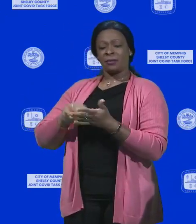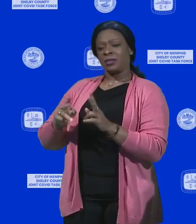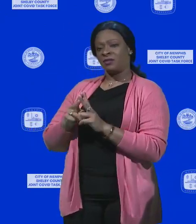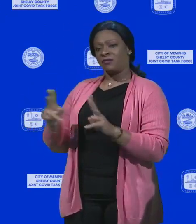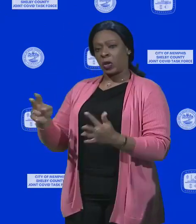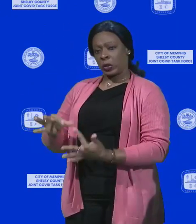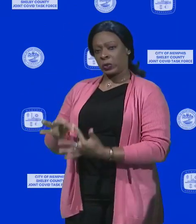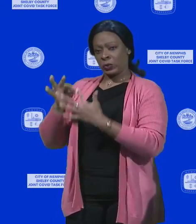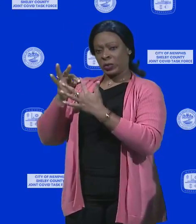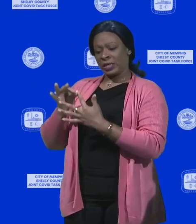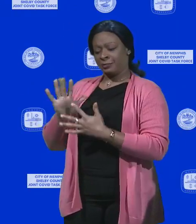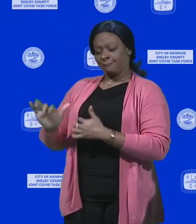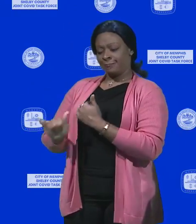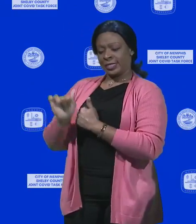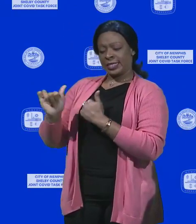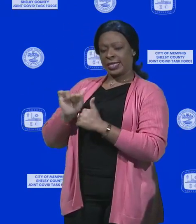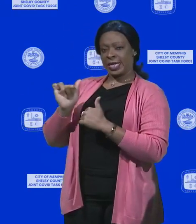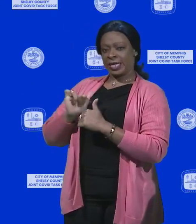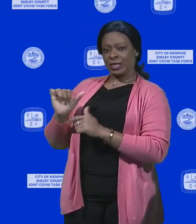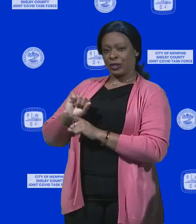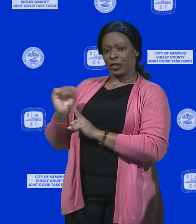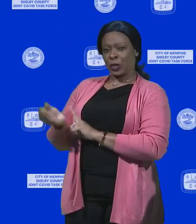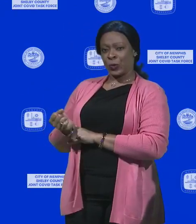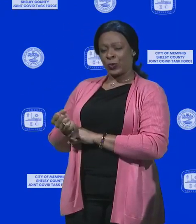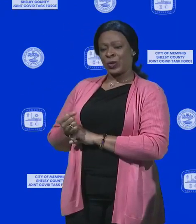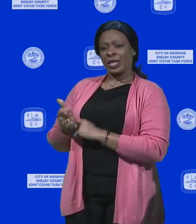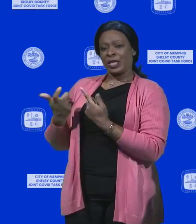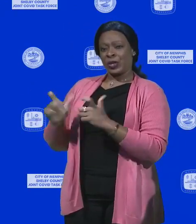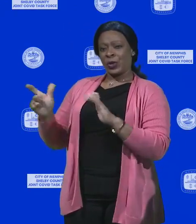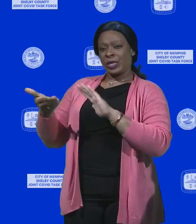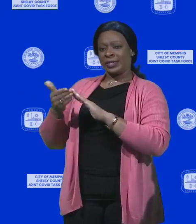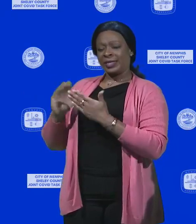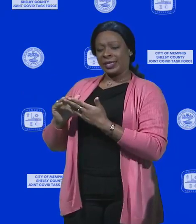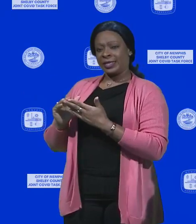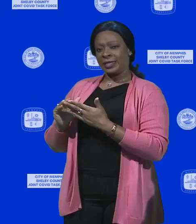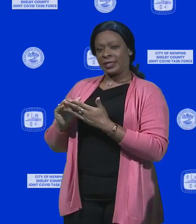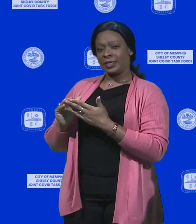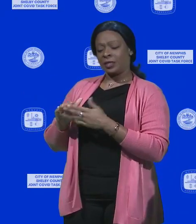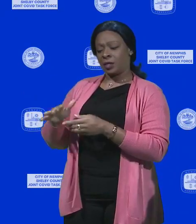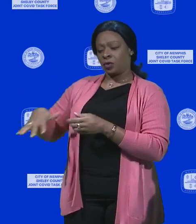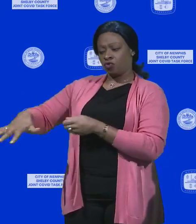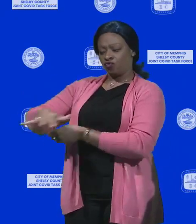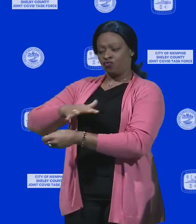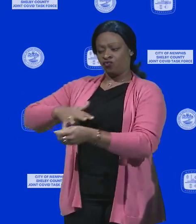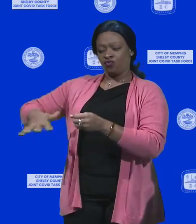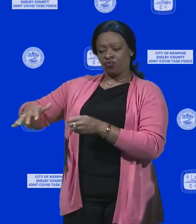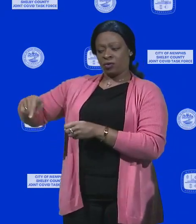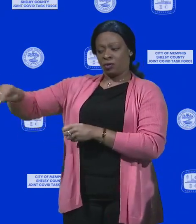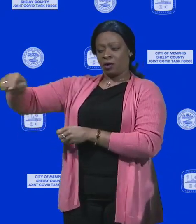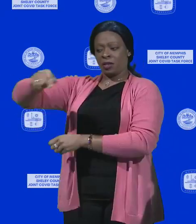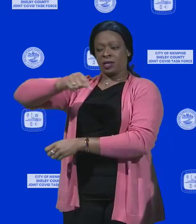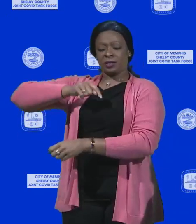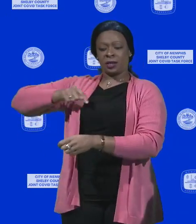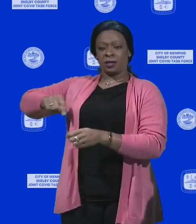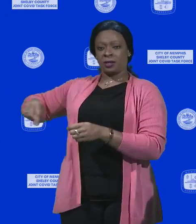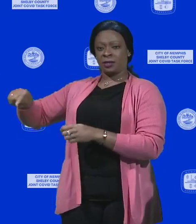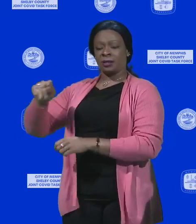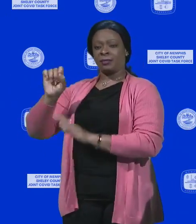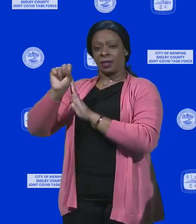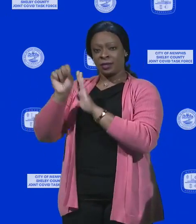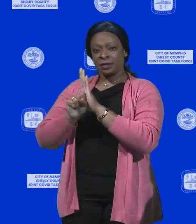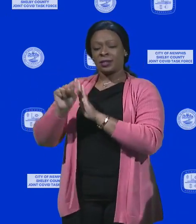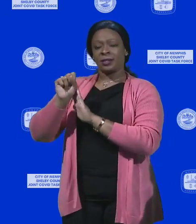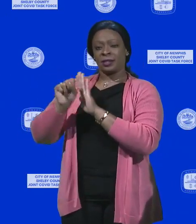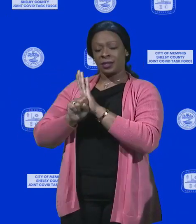very unique danger zone, one of the largest cities to be surrounded on all sides by states,